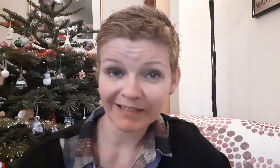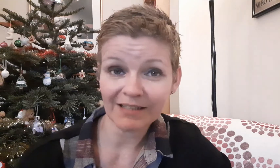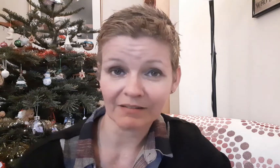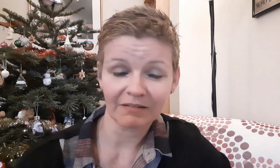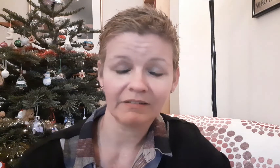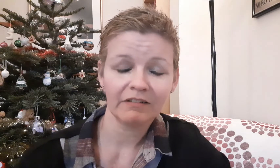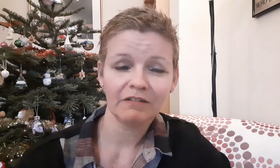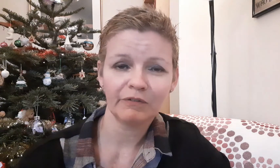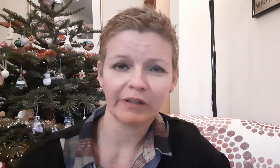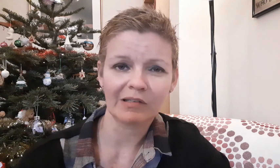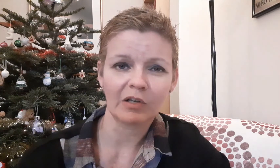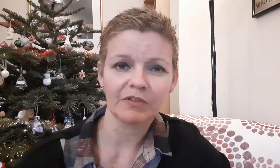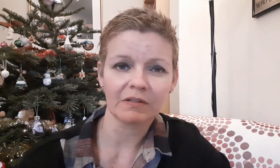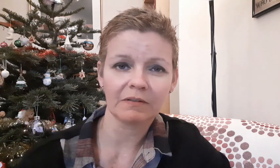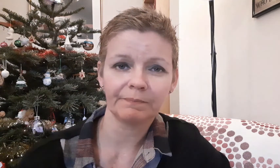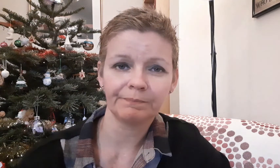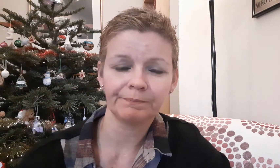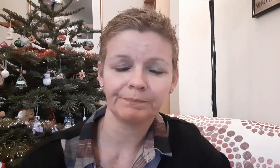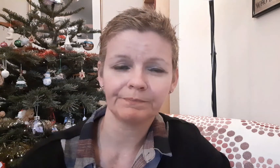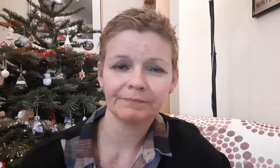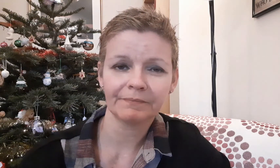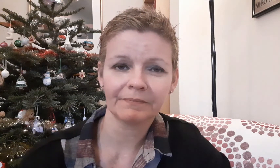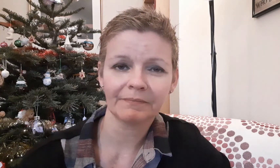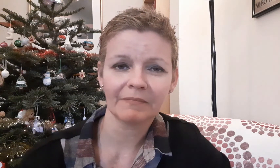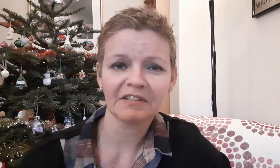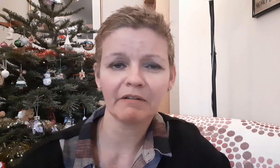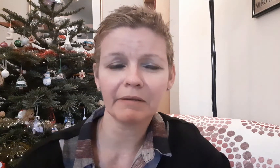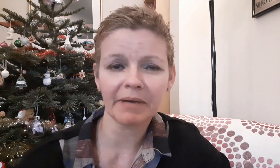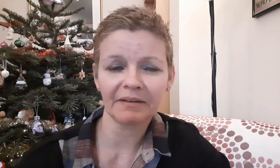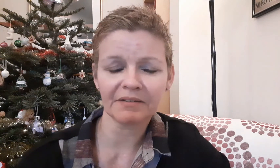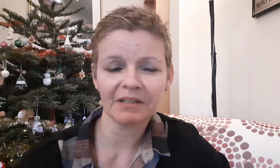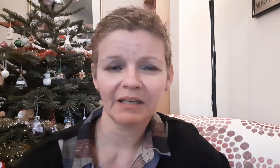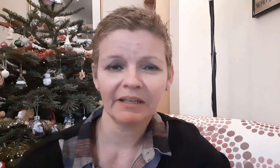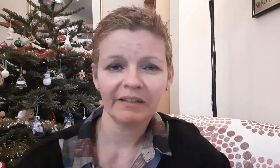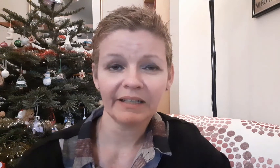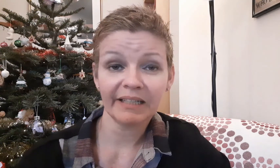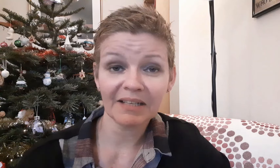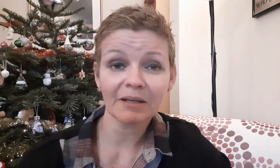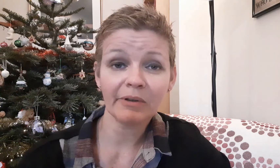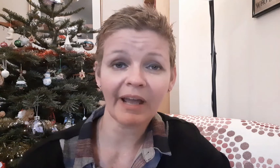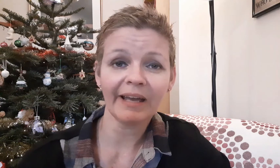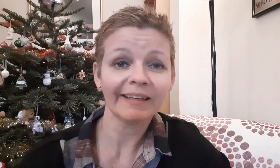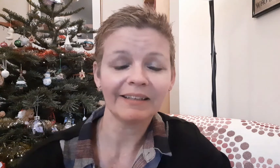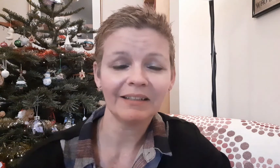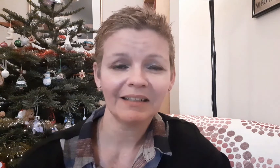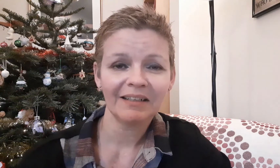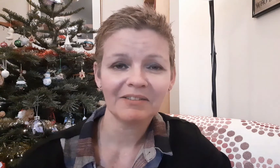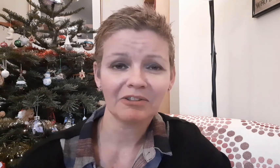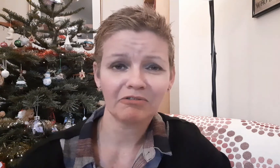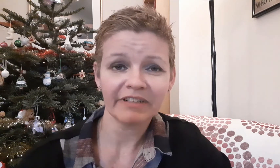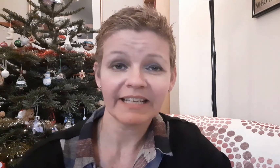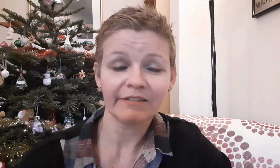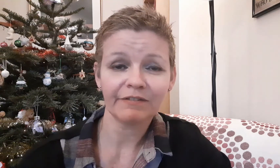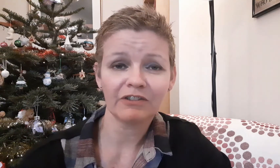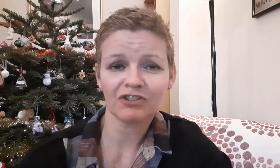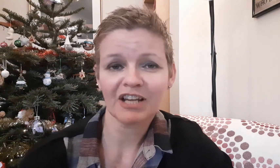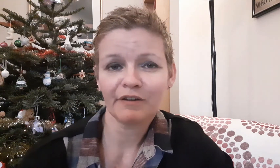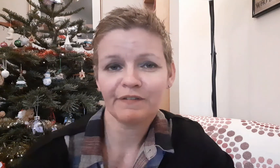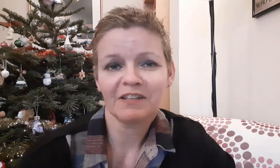reason for those losses. So lament. It is okay to grieve, to shake a fist at